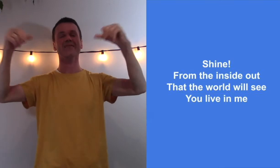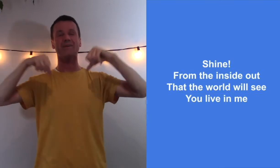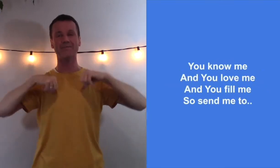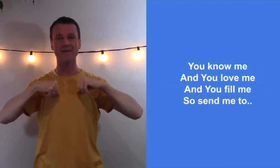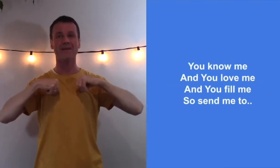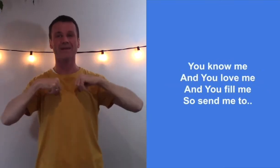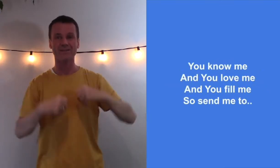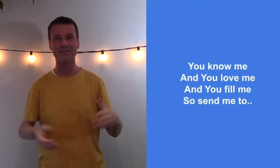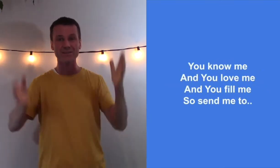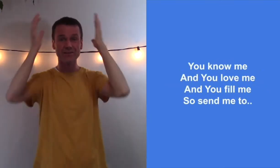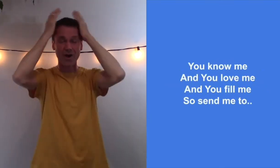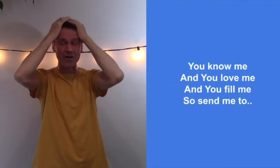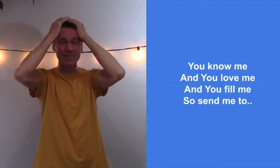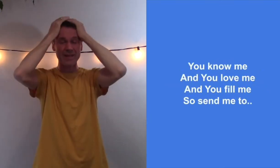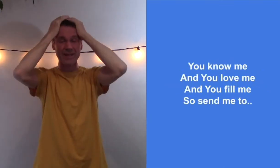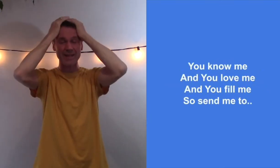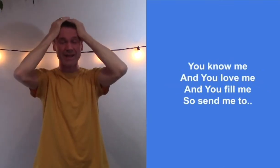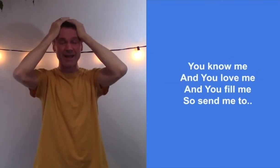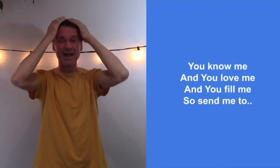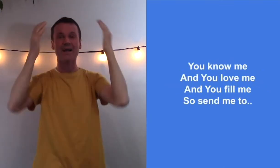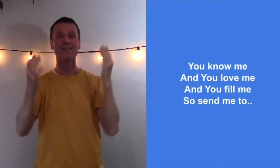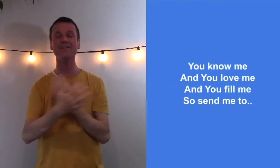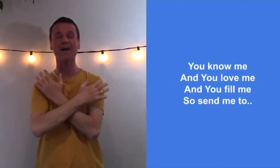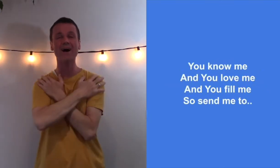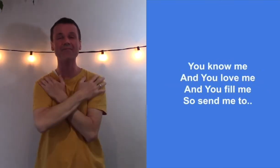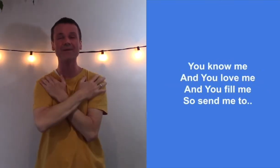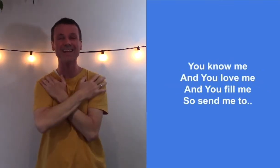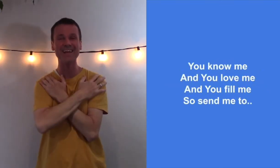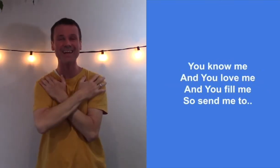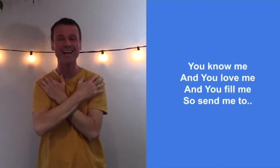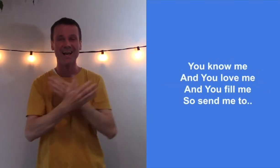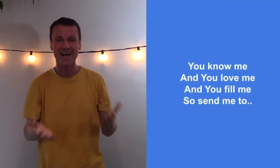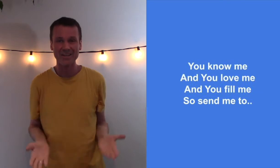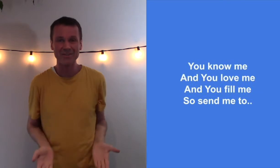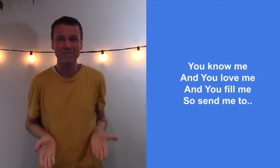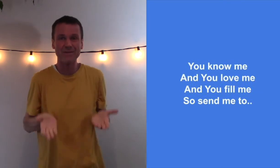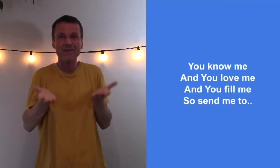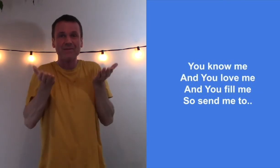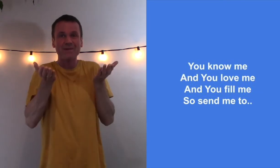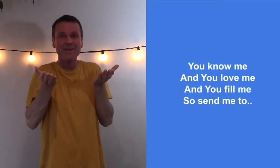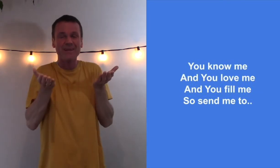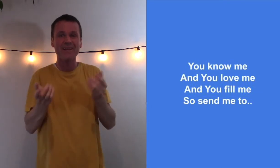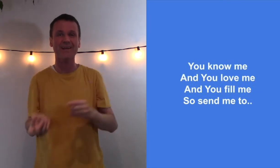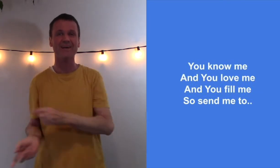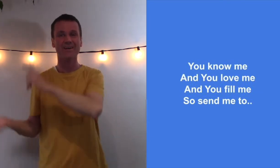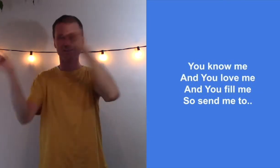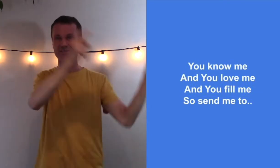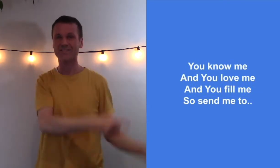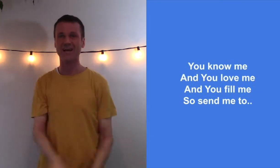in me. You know me, and you love me, and you fill me, so send